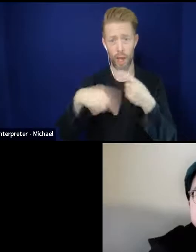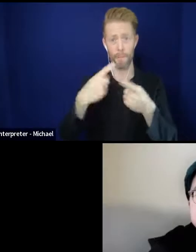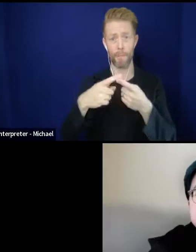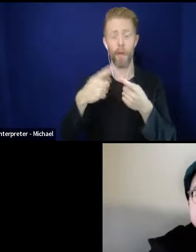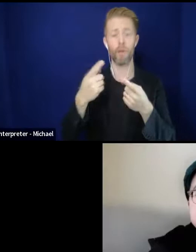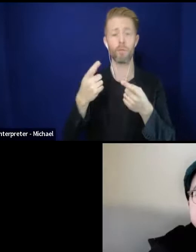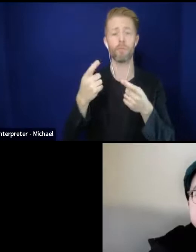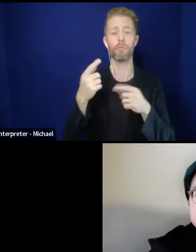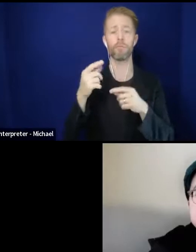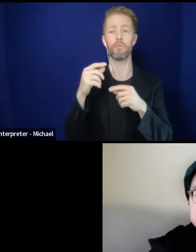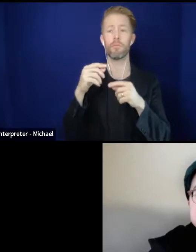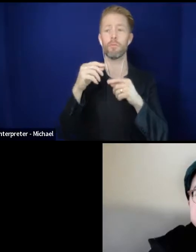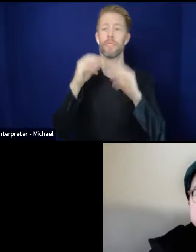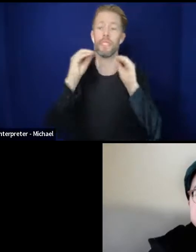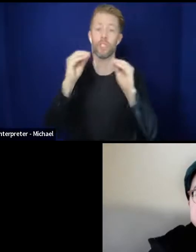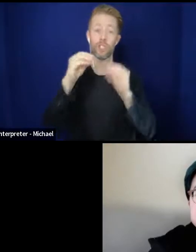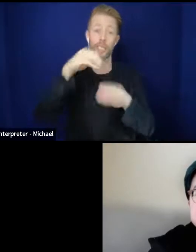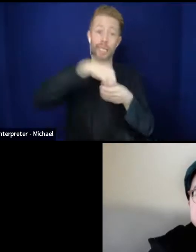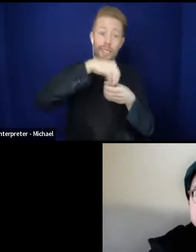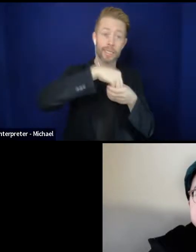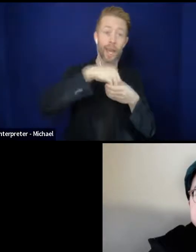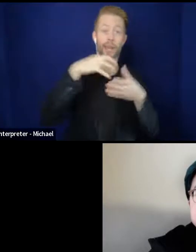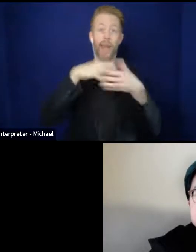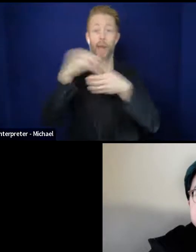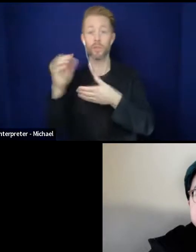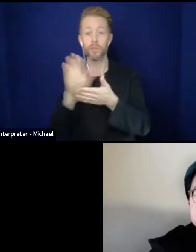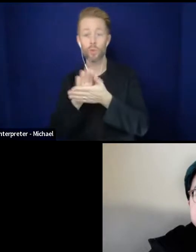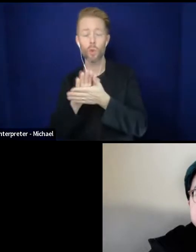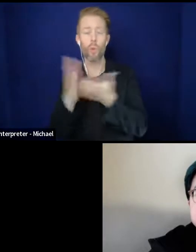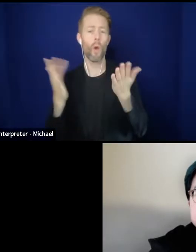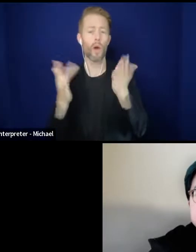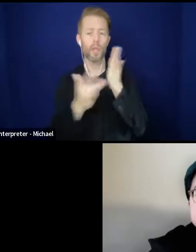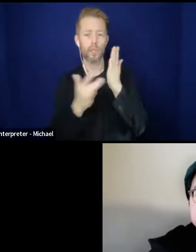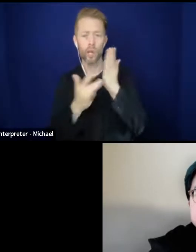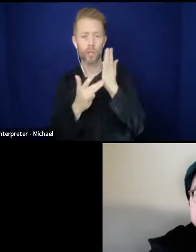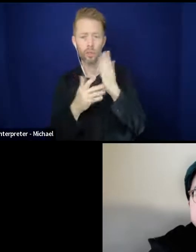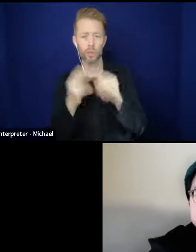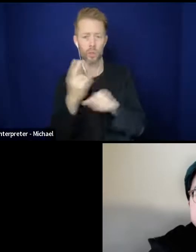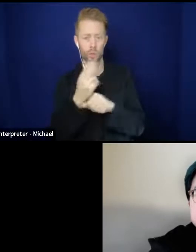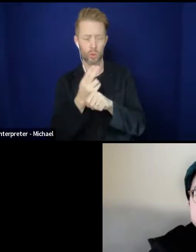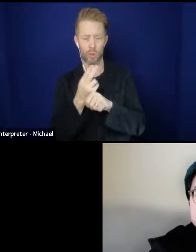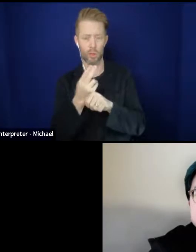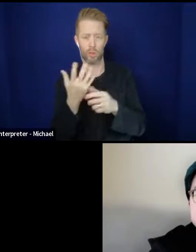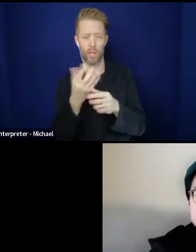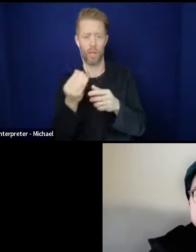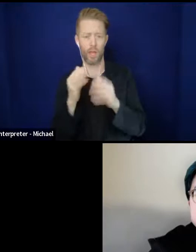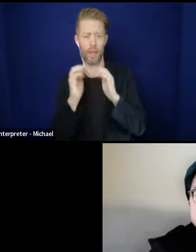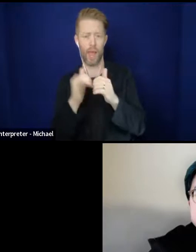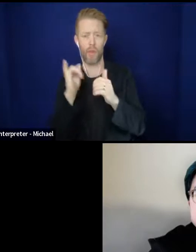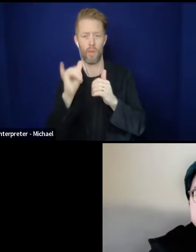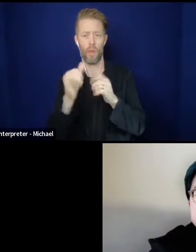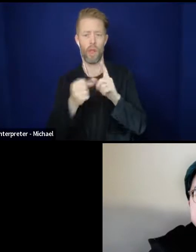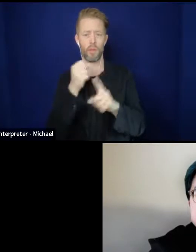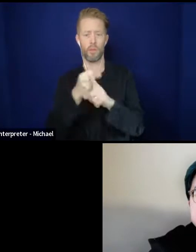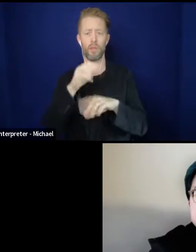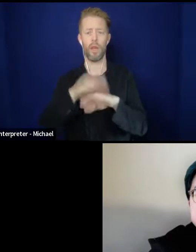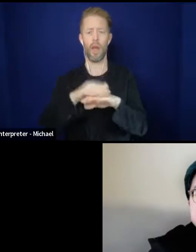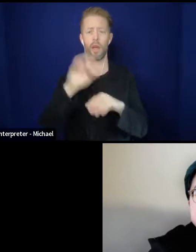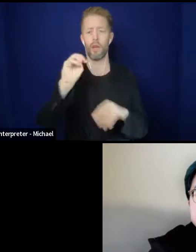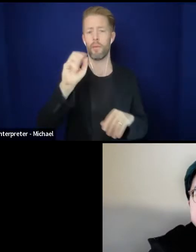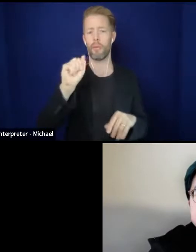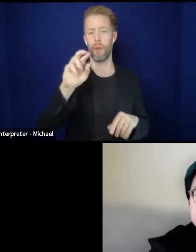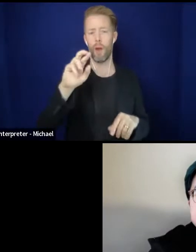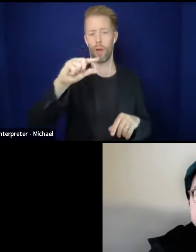outside of school? What technologies they might be using and what effect this has in particular on marginalized students and